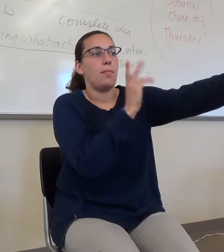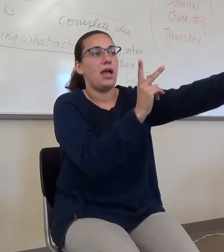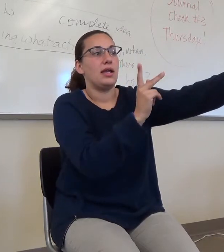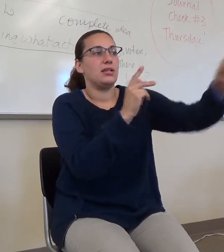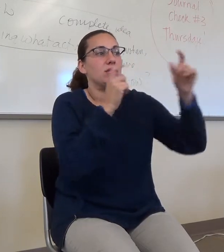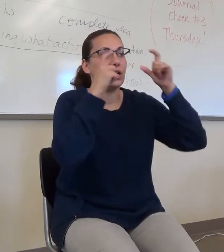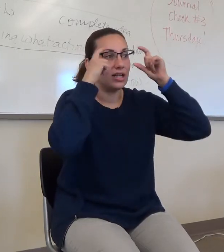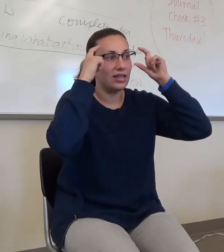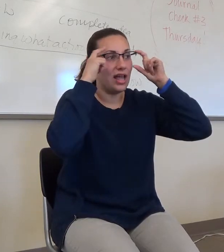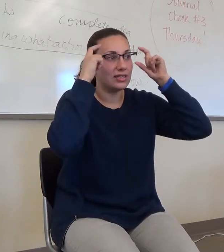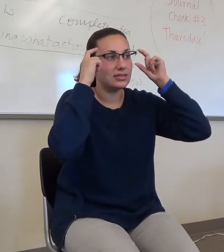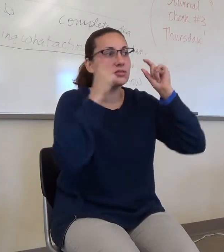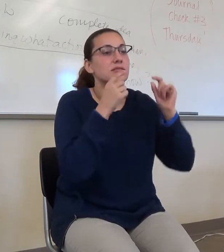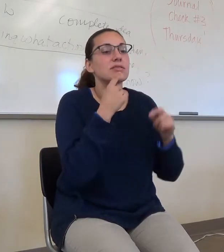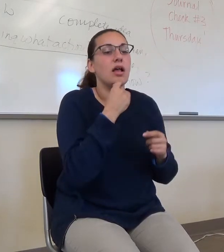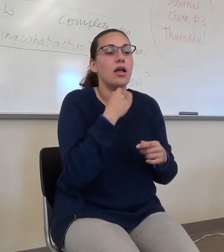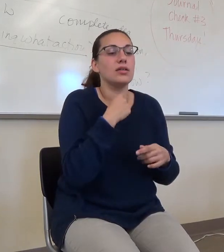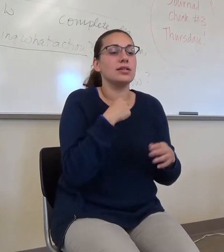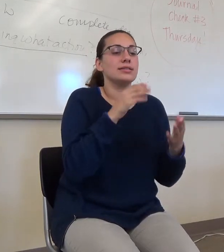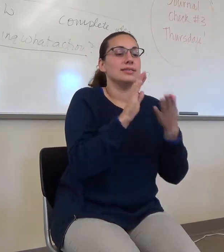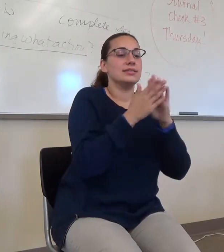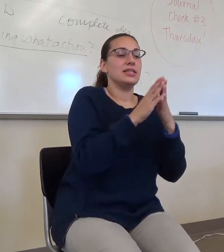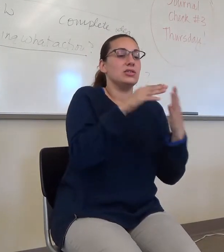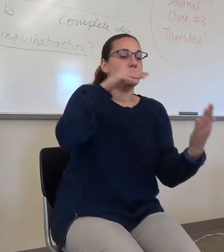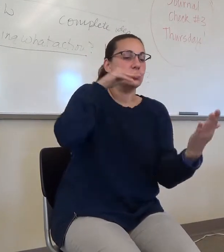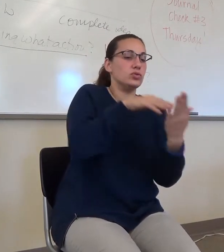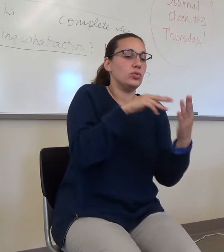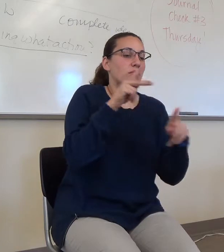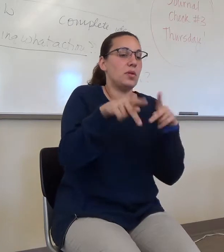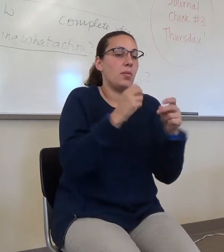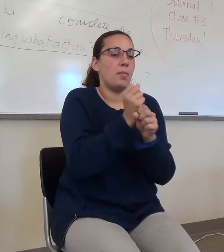violence. Yeah, okay, good. Okay.